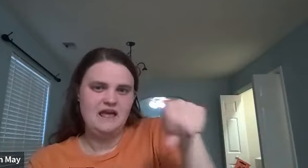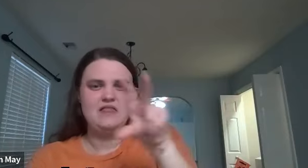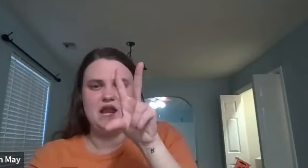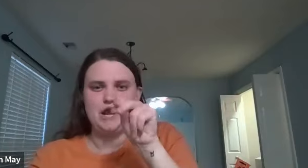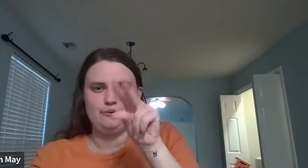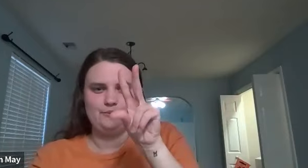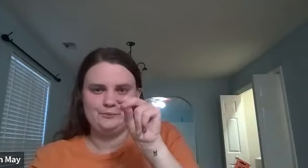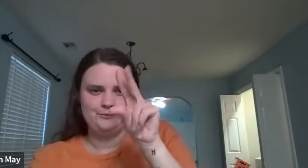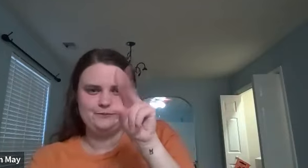and then no.